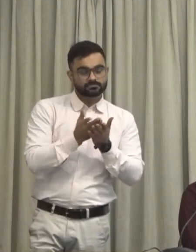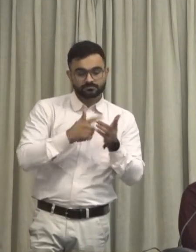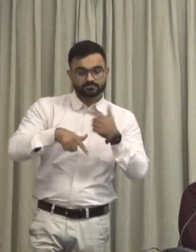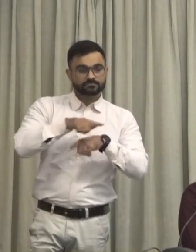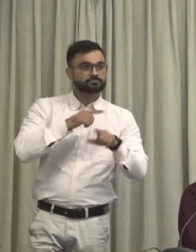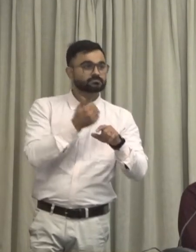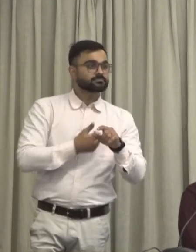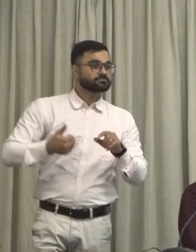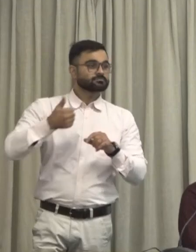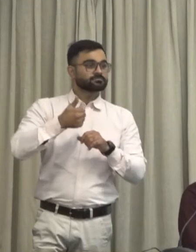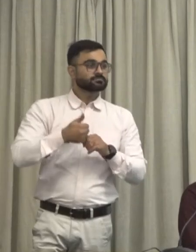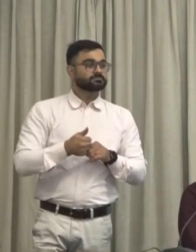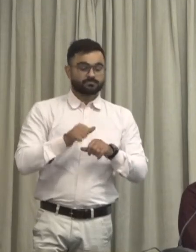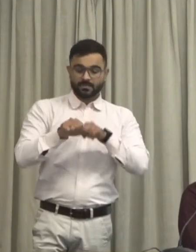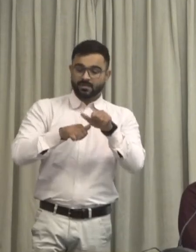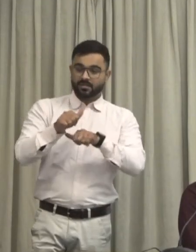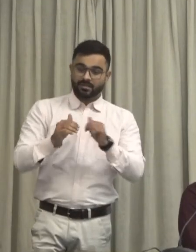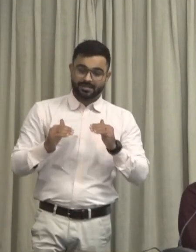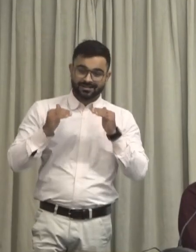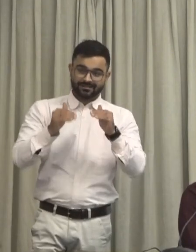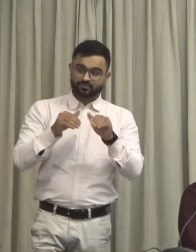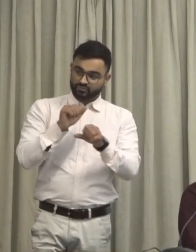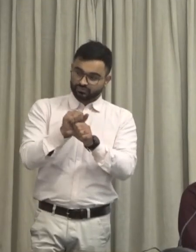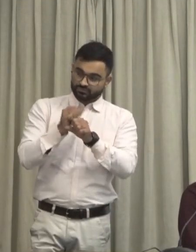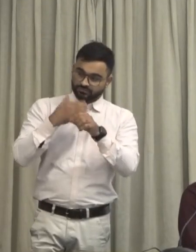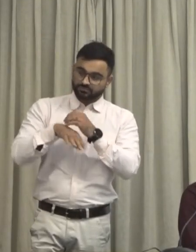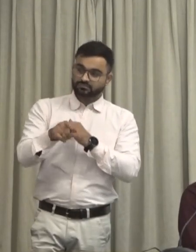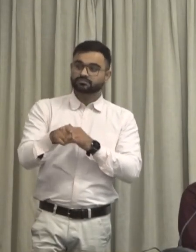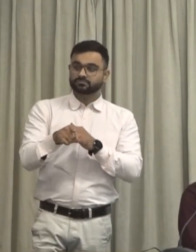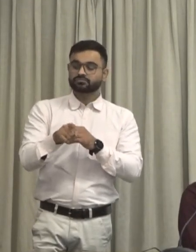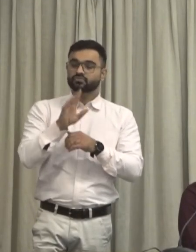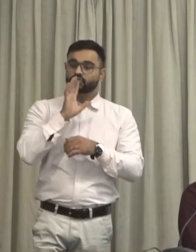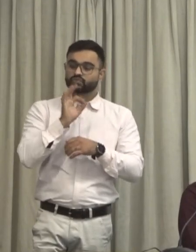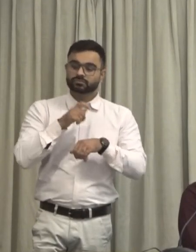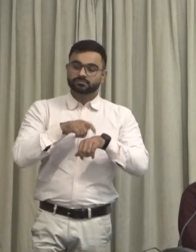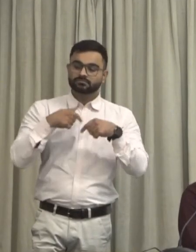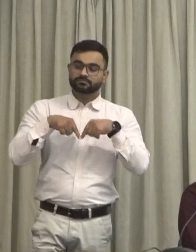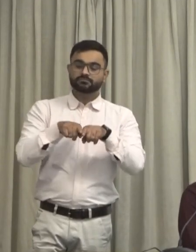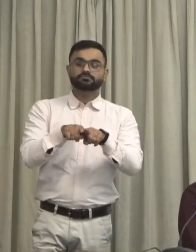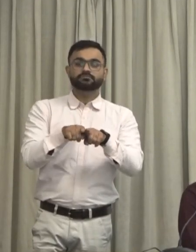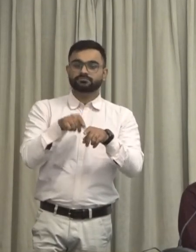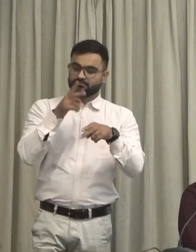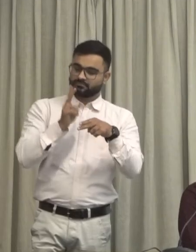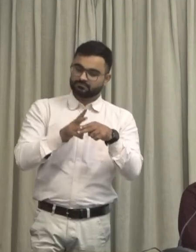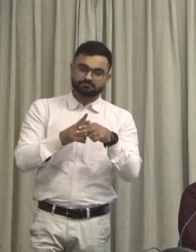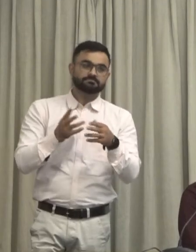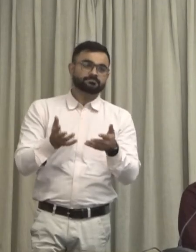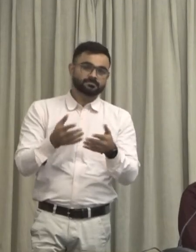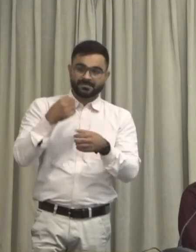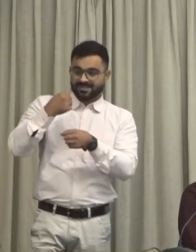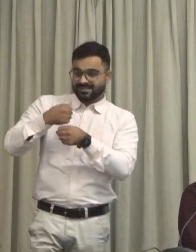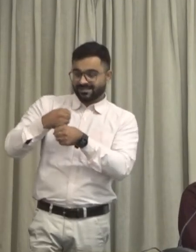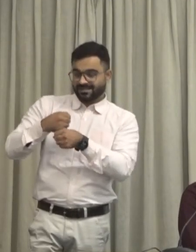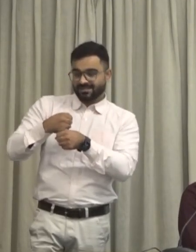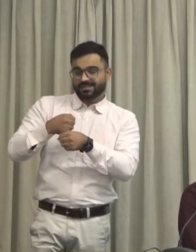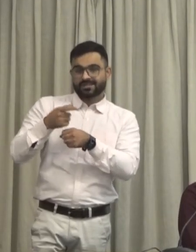local authority. But the process of how that will work in real time is still something that the government